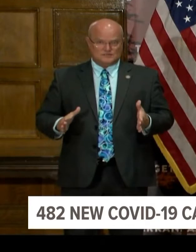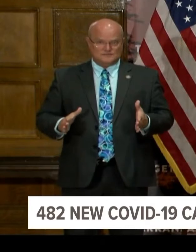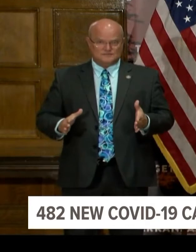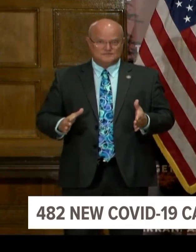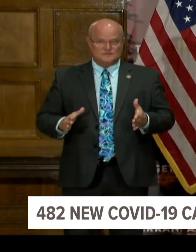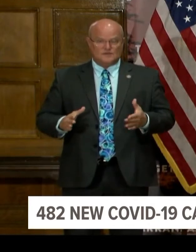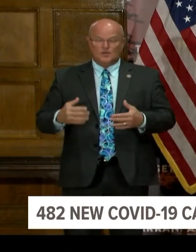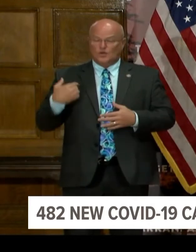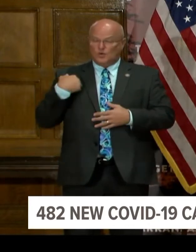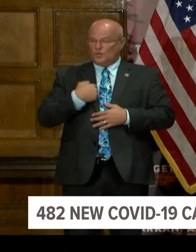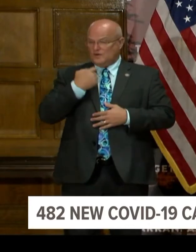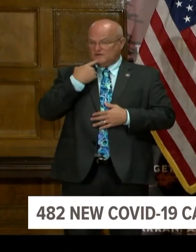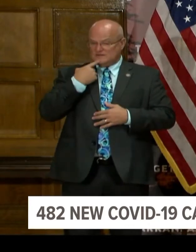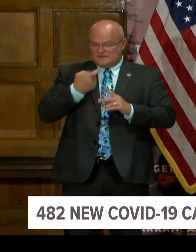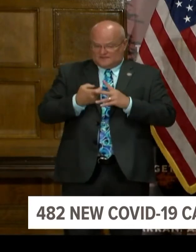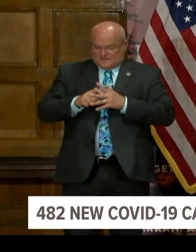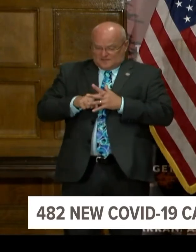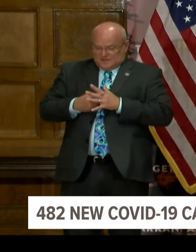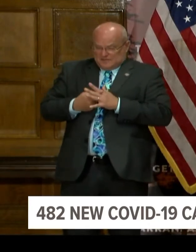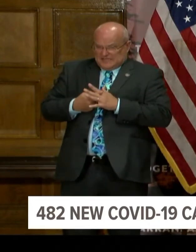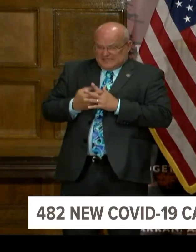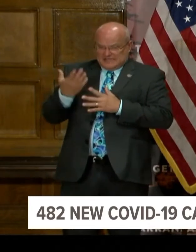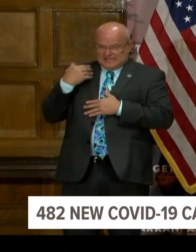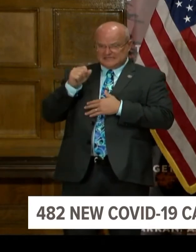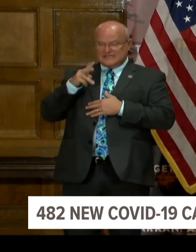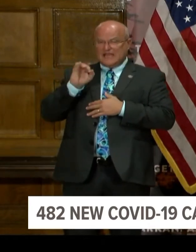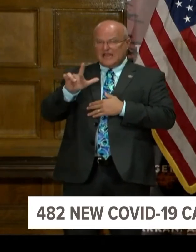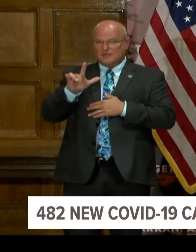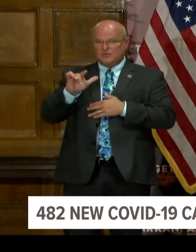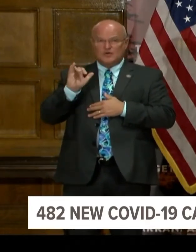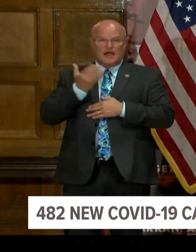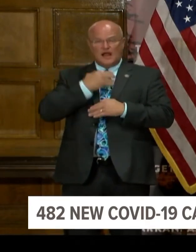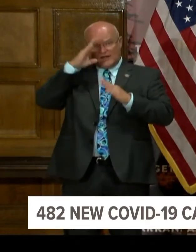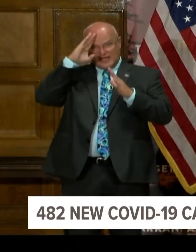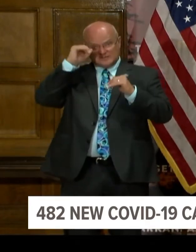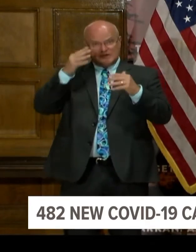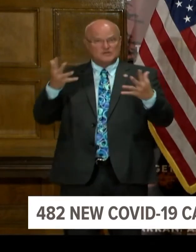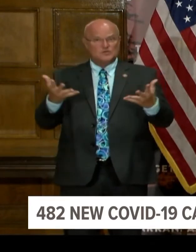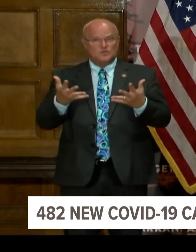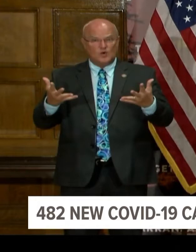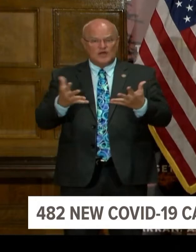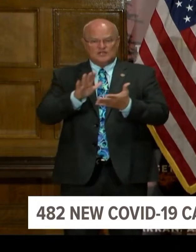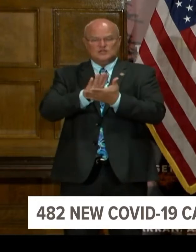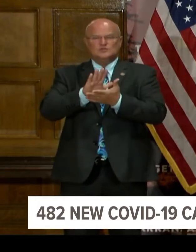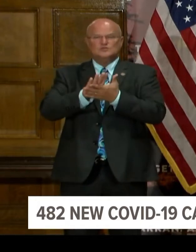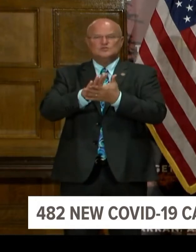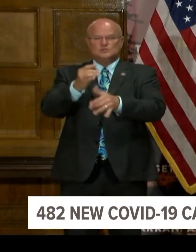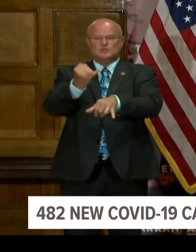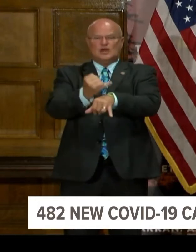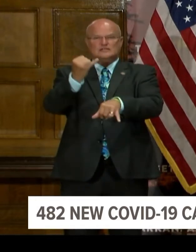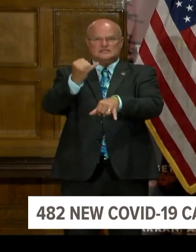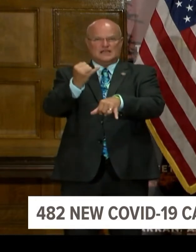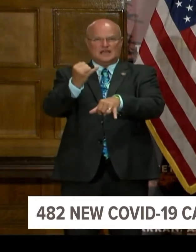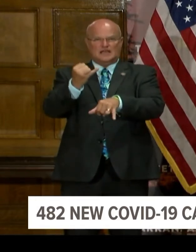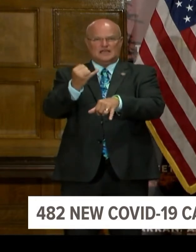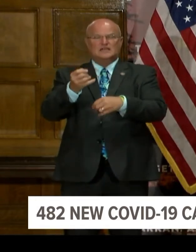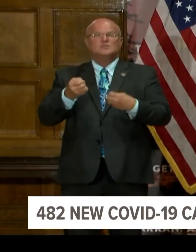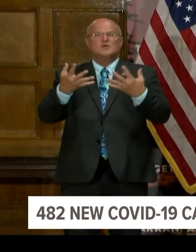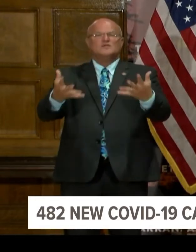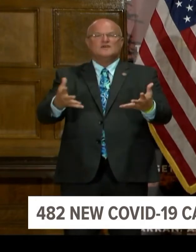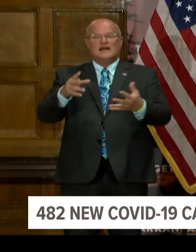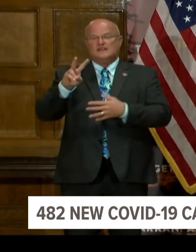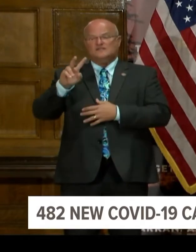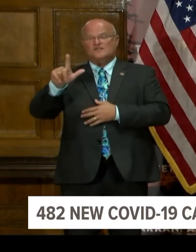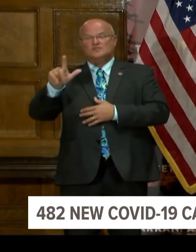We said from the outset last April that our expectation is schools would be on site providing